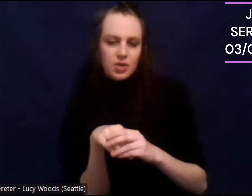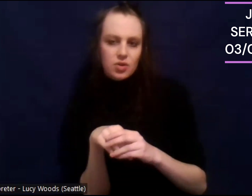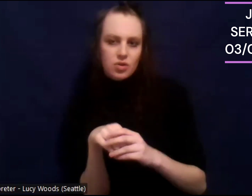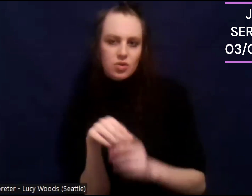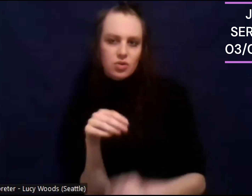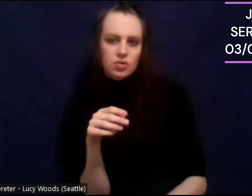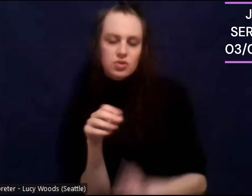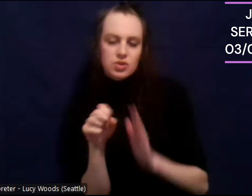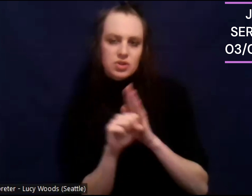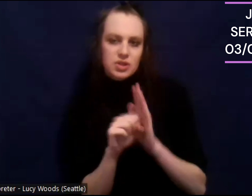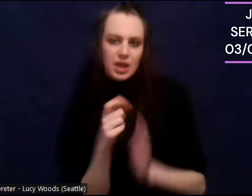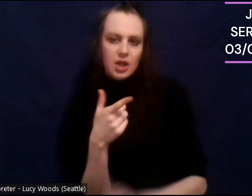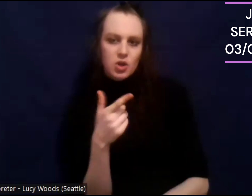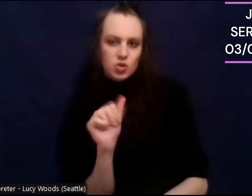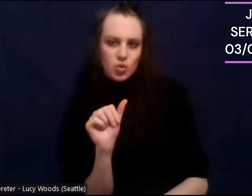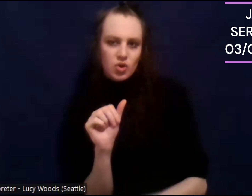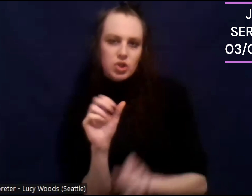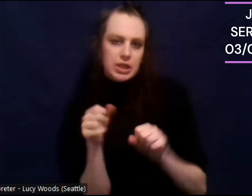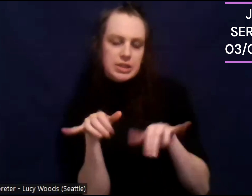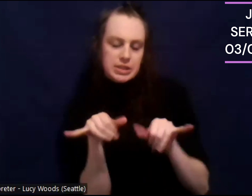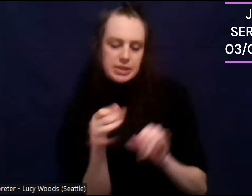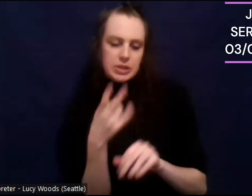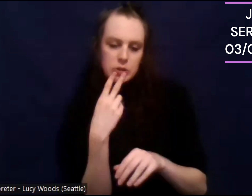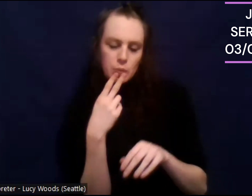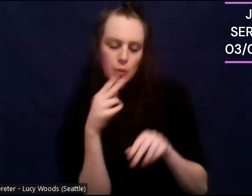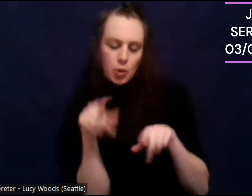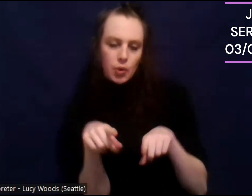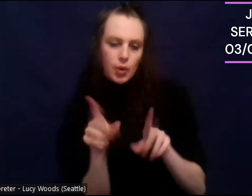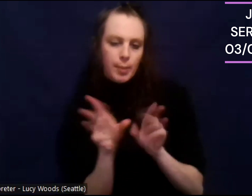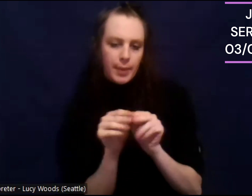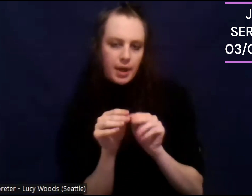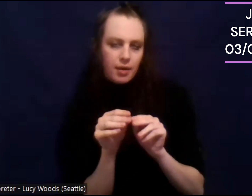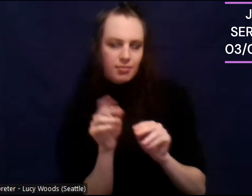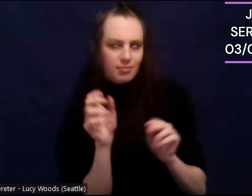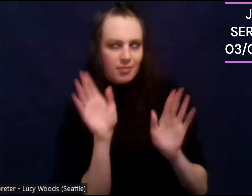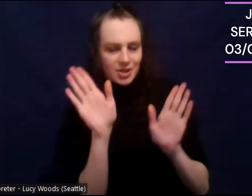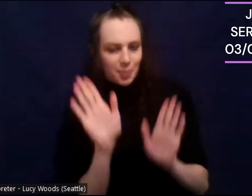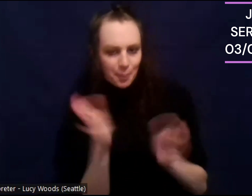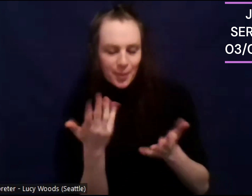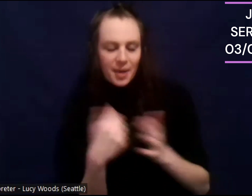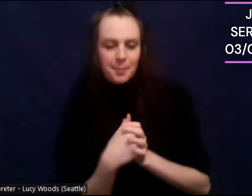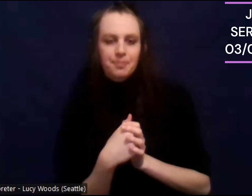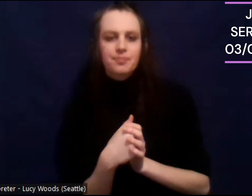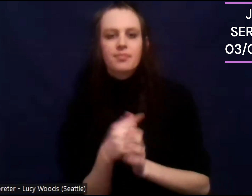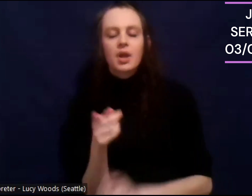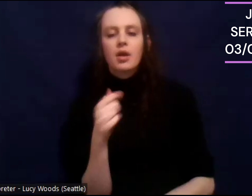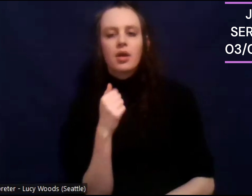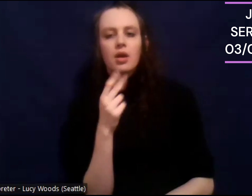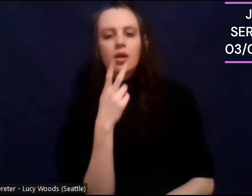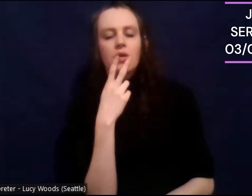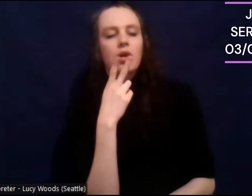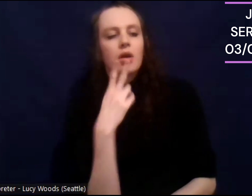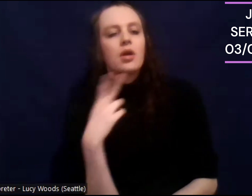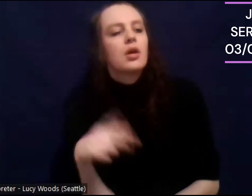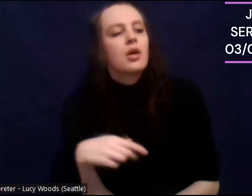an outside place where you could still smoke in the meetings. It was pretty awesome. And he leaned forward and he hollered across the meeting room. He said,